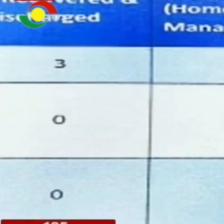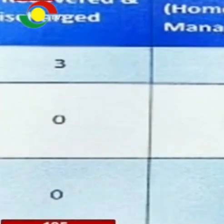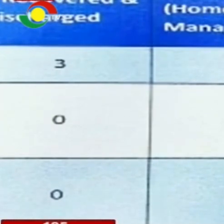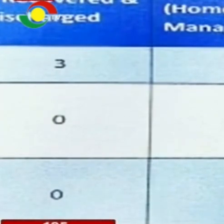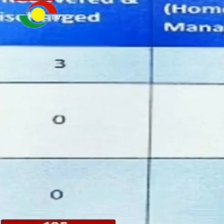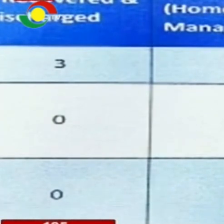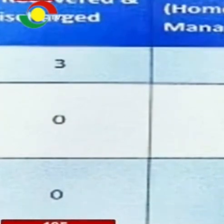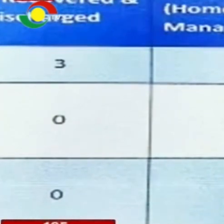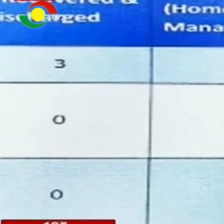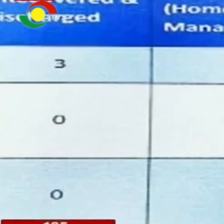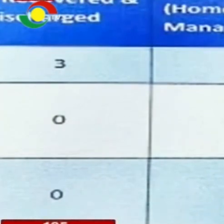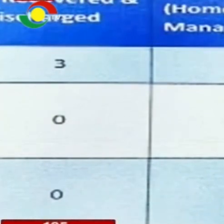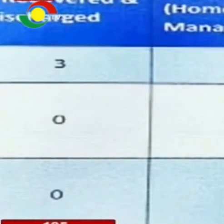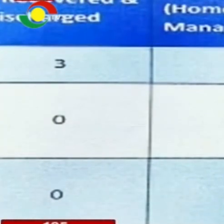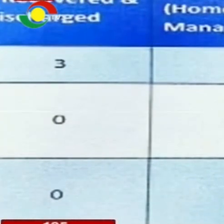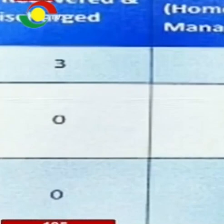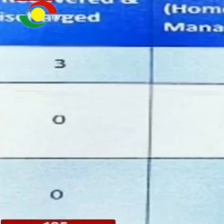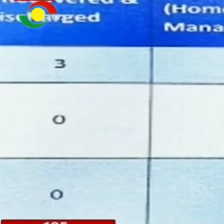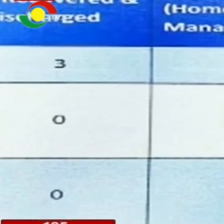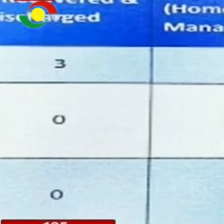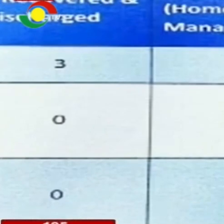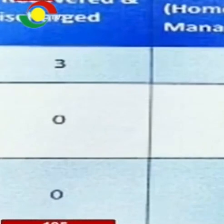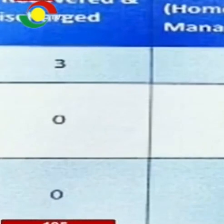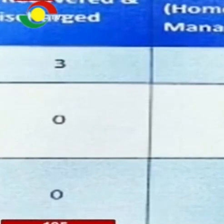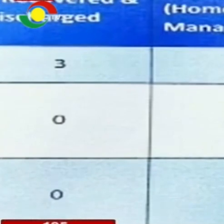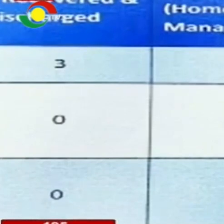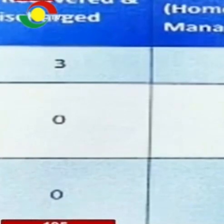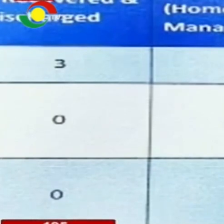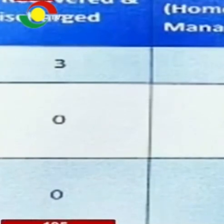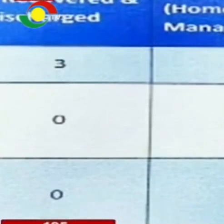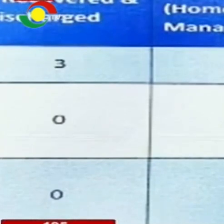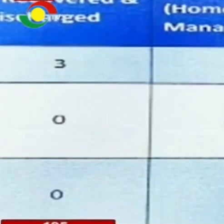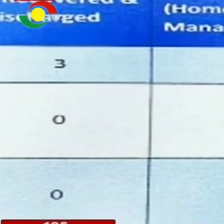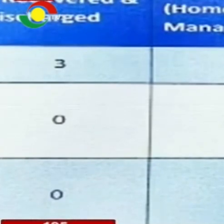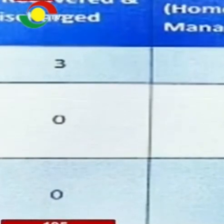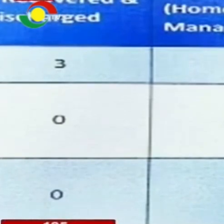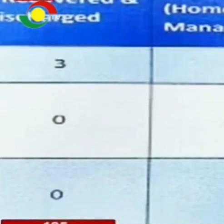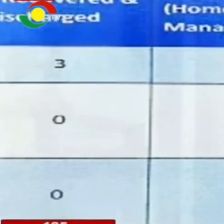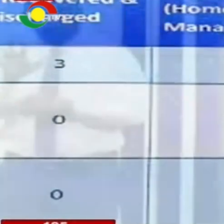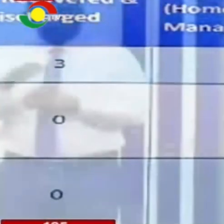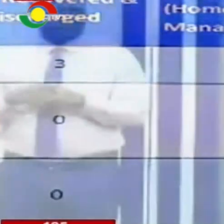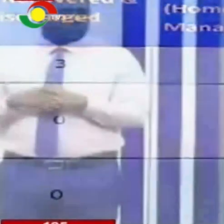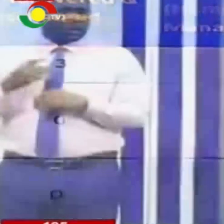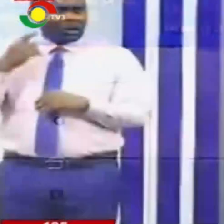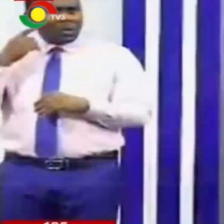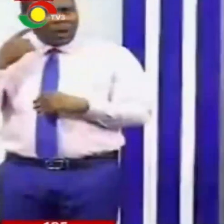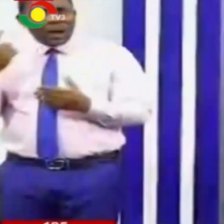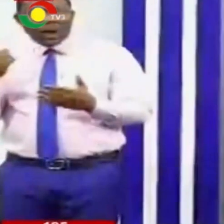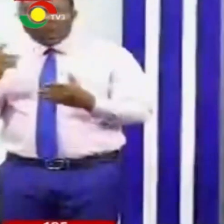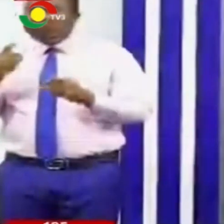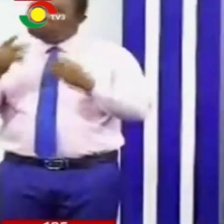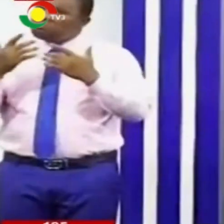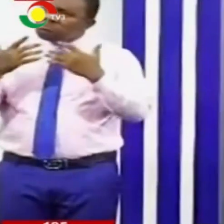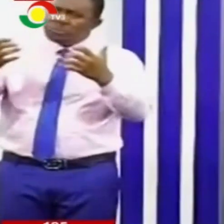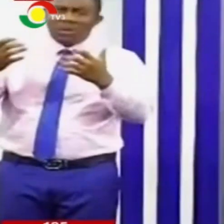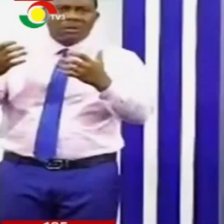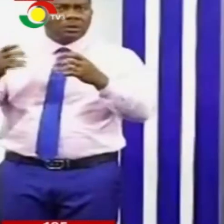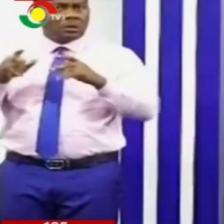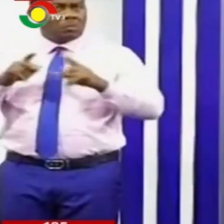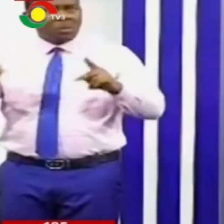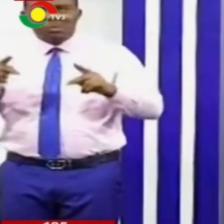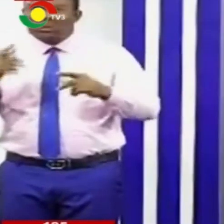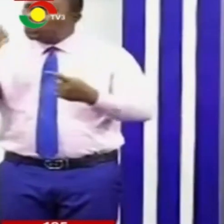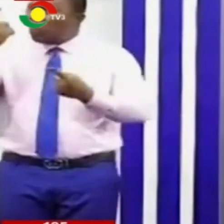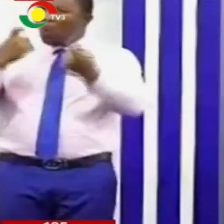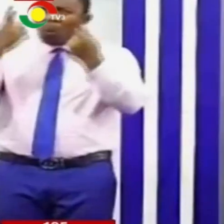persons, but that's how come we arrive at the 195. We have done this in response to public enquiries about why we should further nuance the data